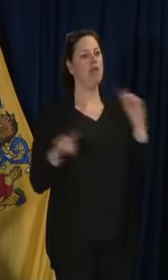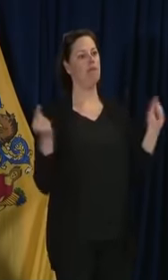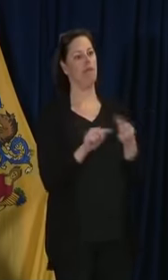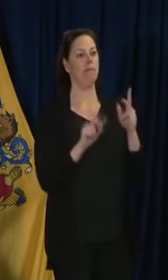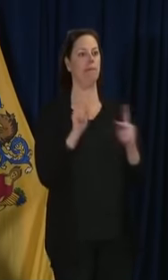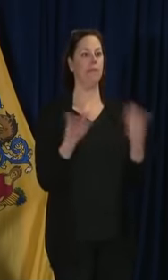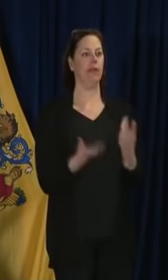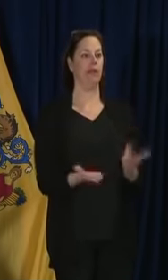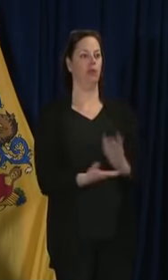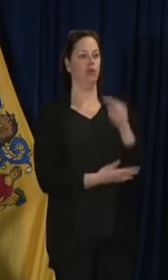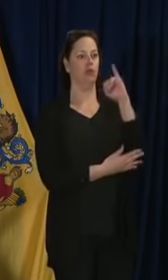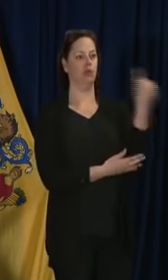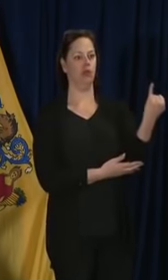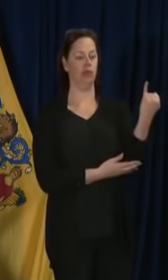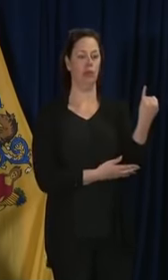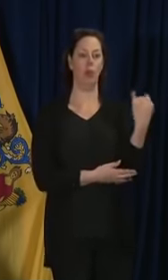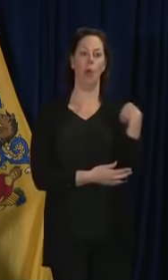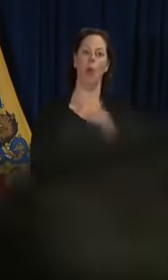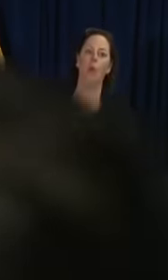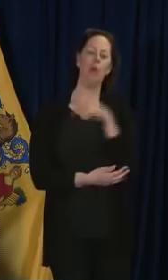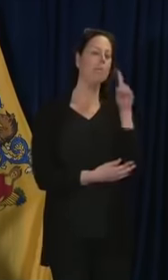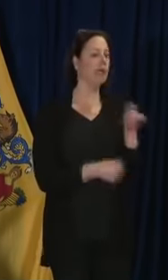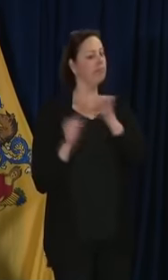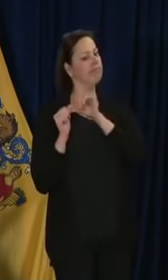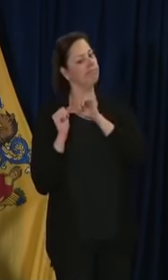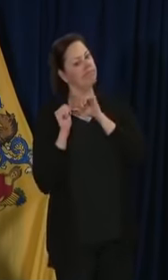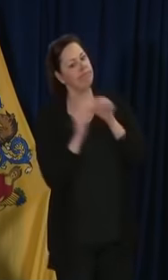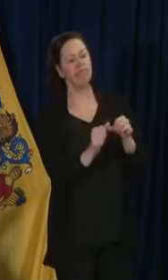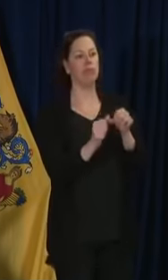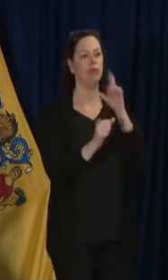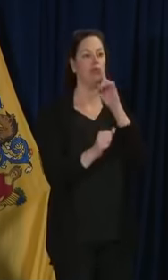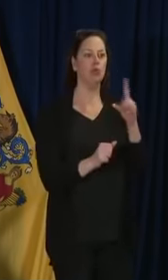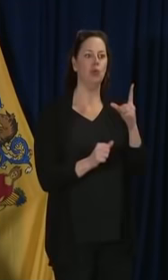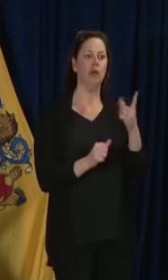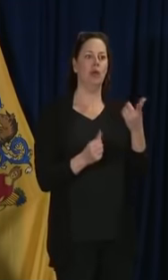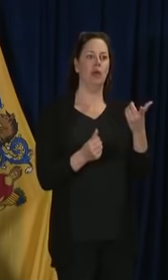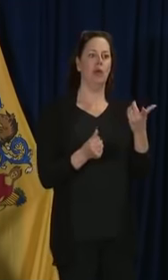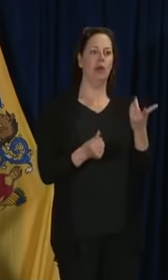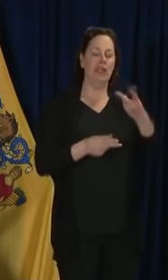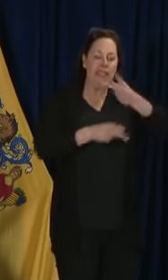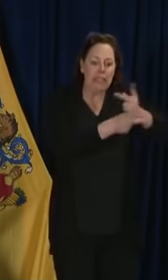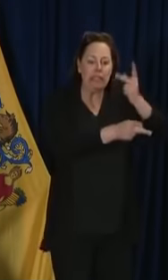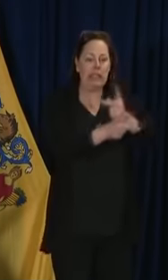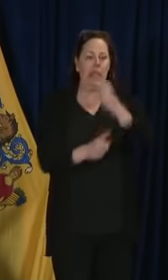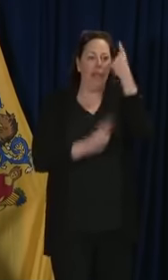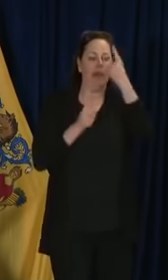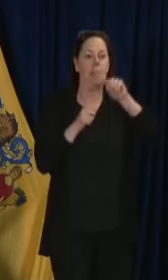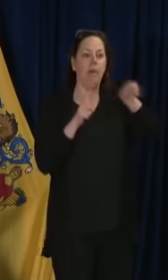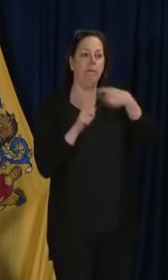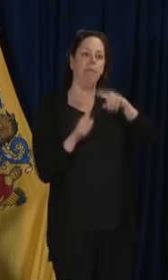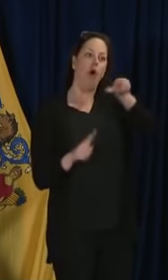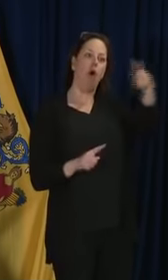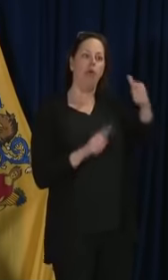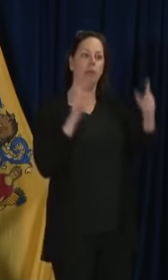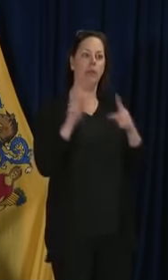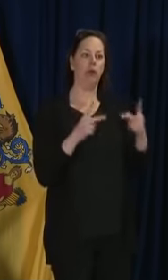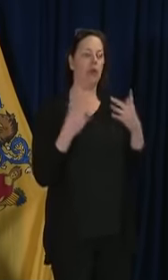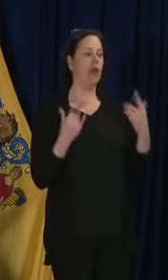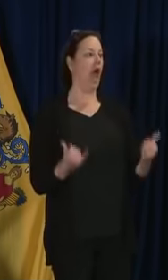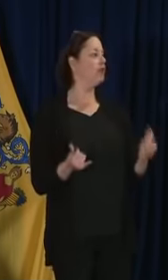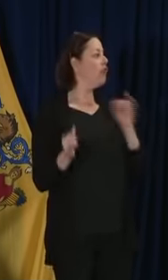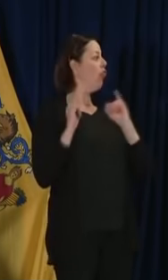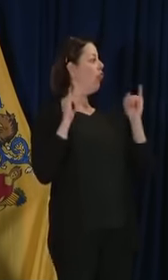coronavirus and emerge stronger than ever. This is not a time for selfishness. This is a time to think of those